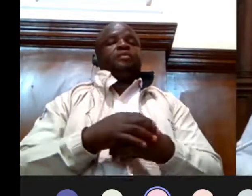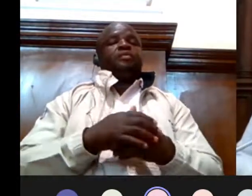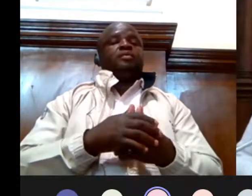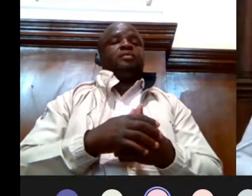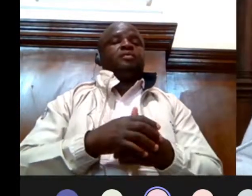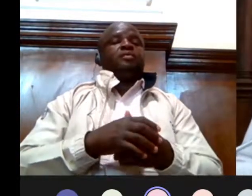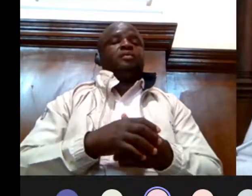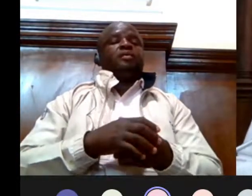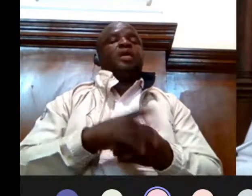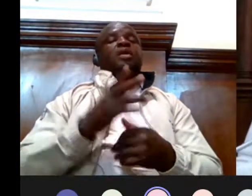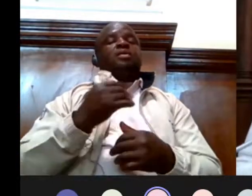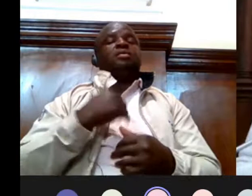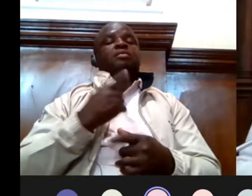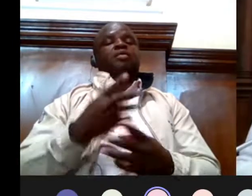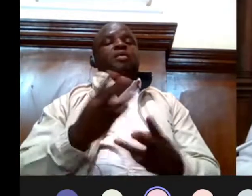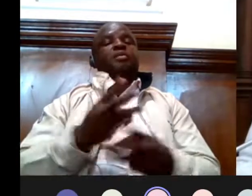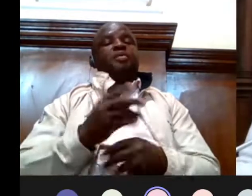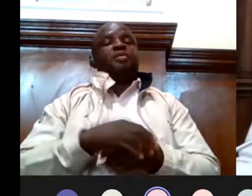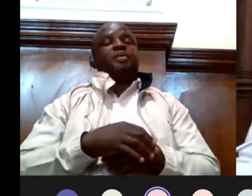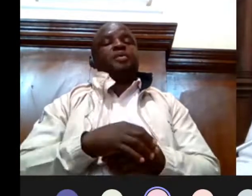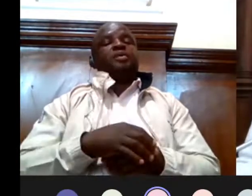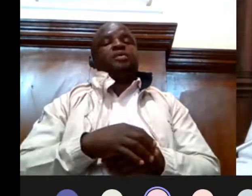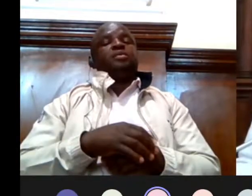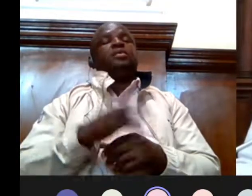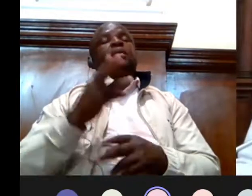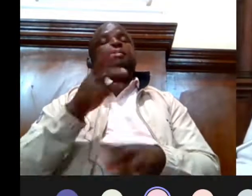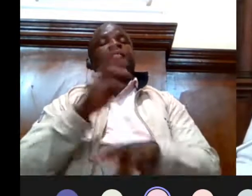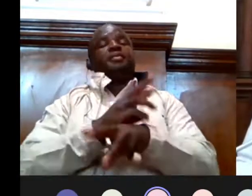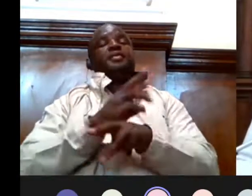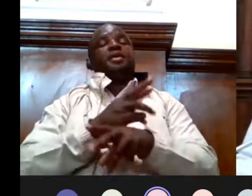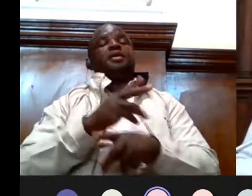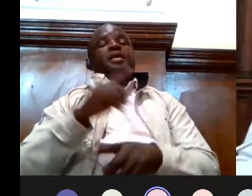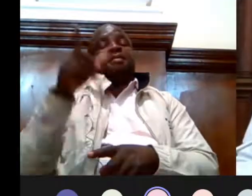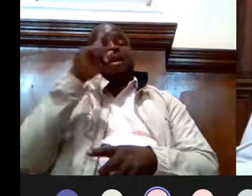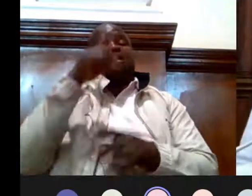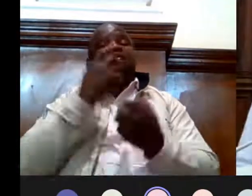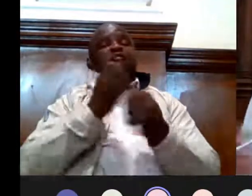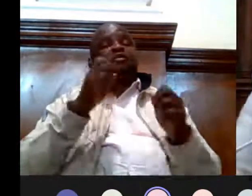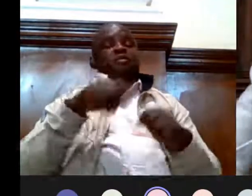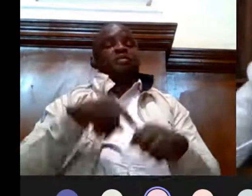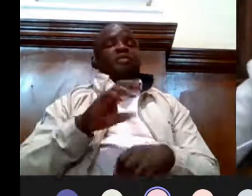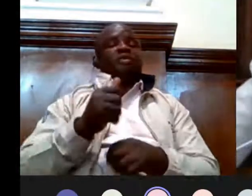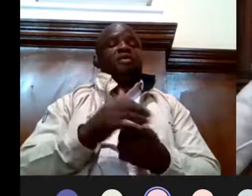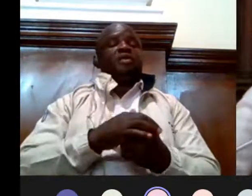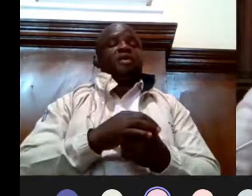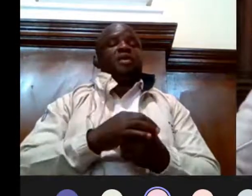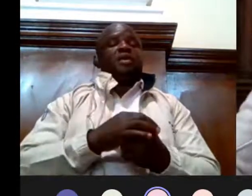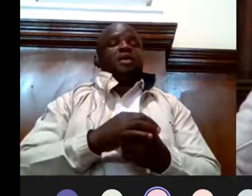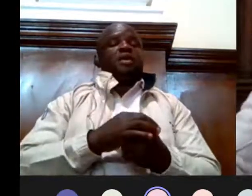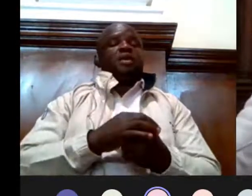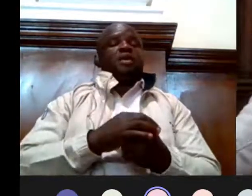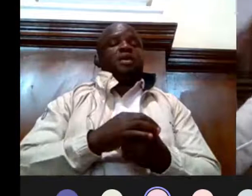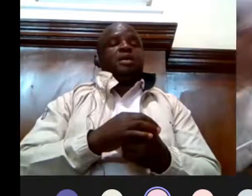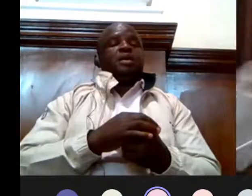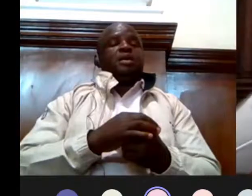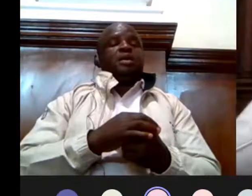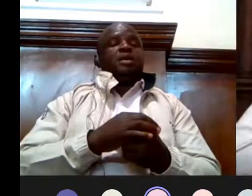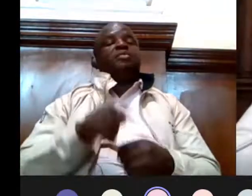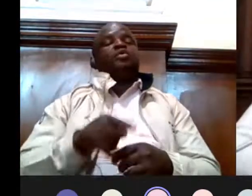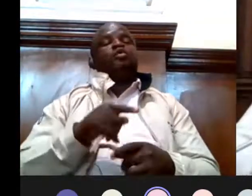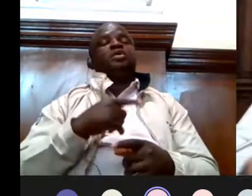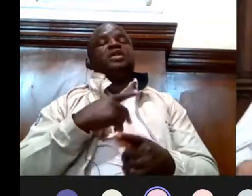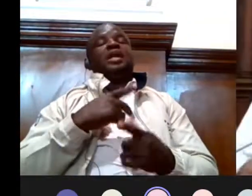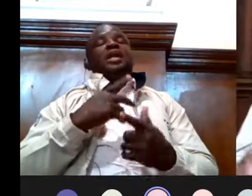call mother of the black freedom in South Africa. Honorable Speaker, it is befitting that as